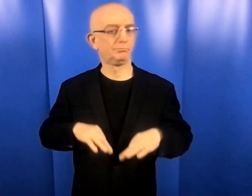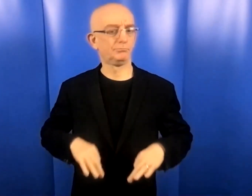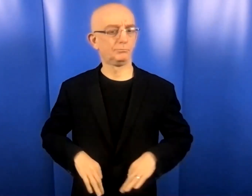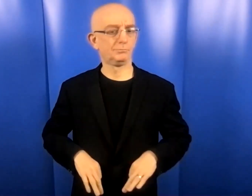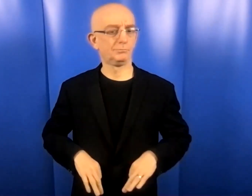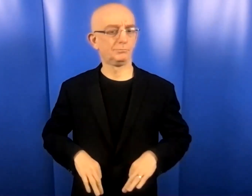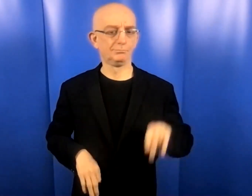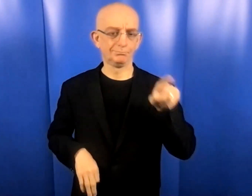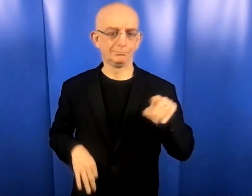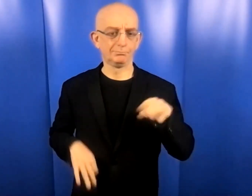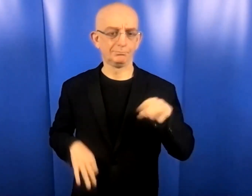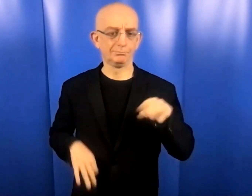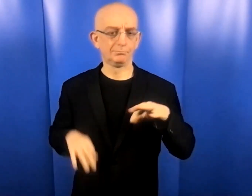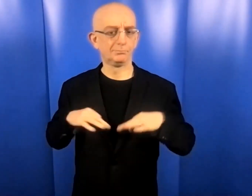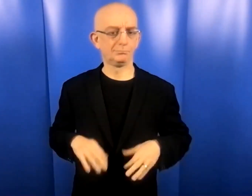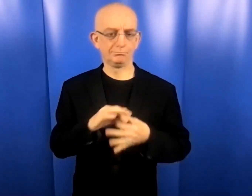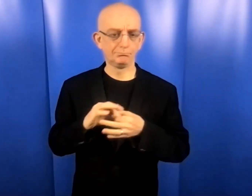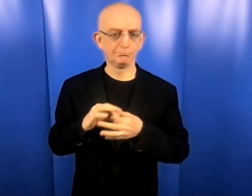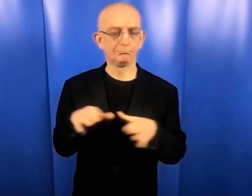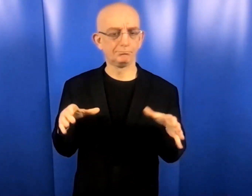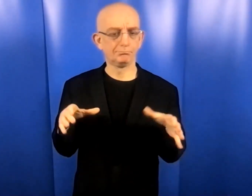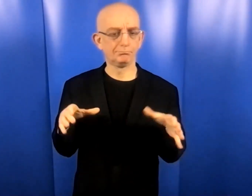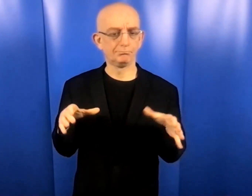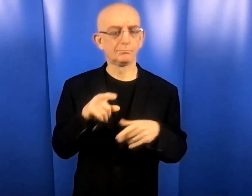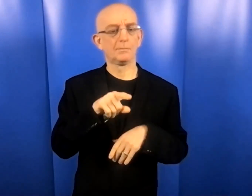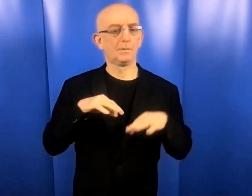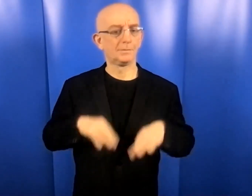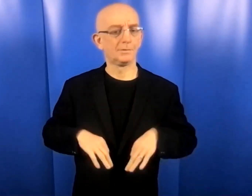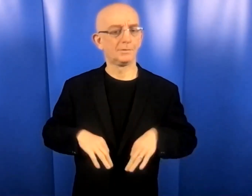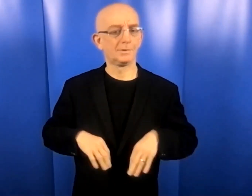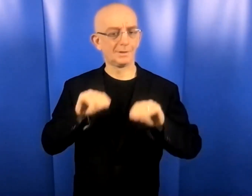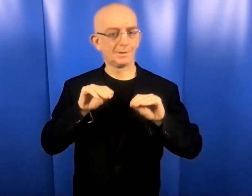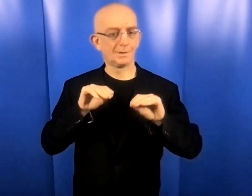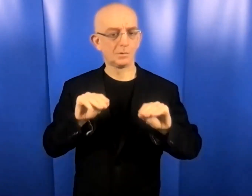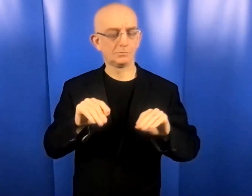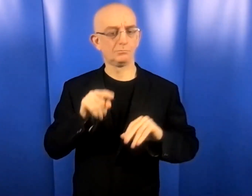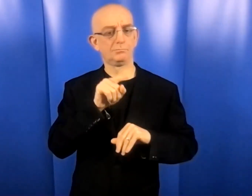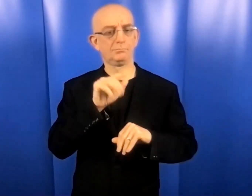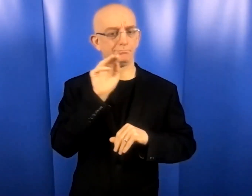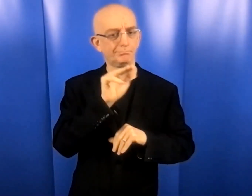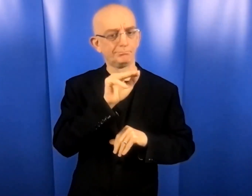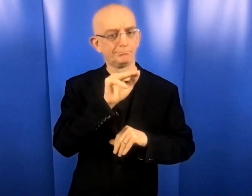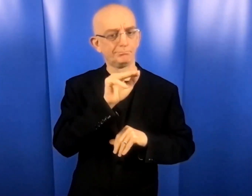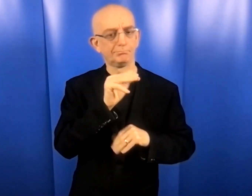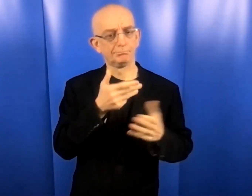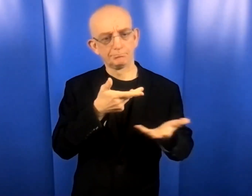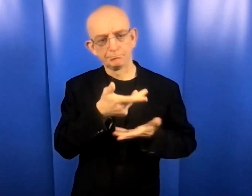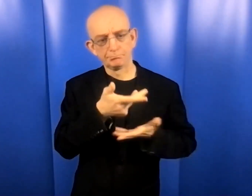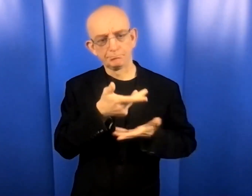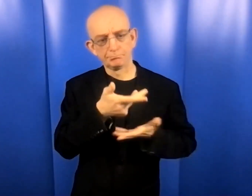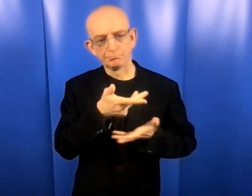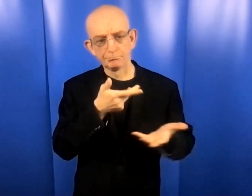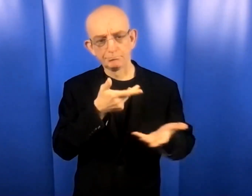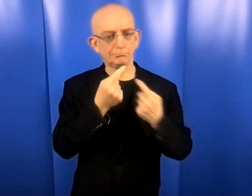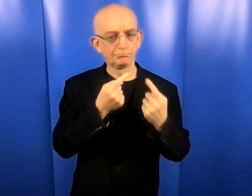Education, to see that this policy is signed and ratified.